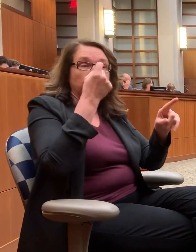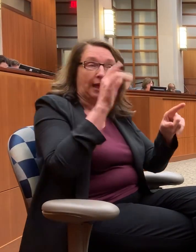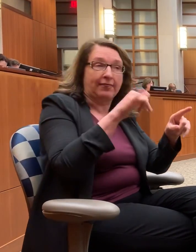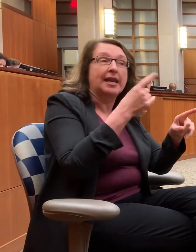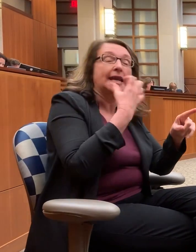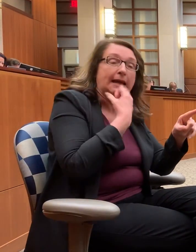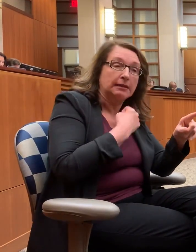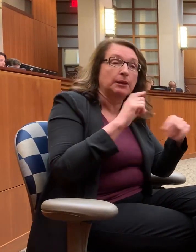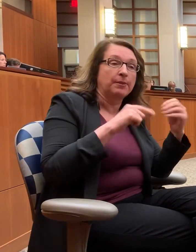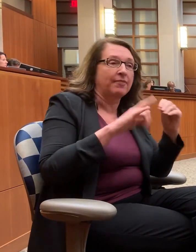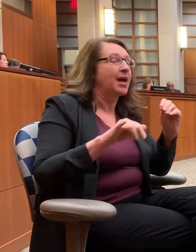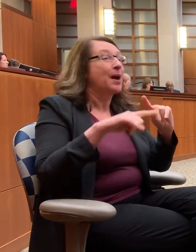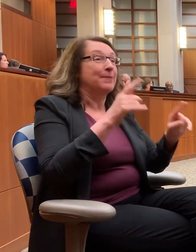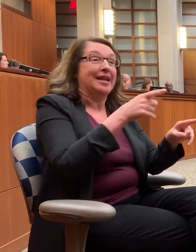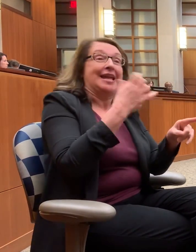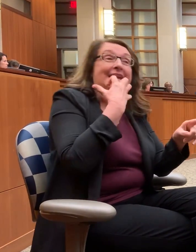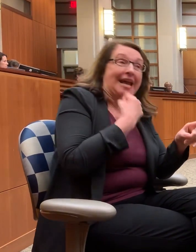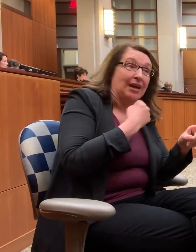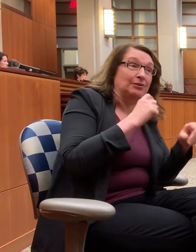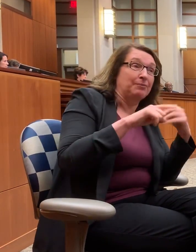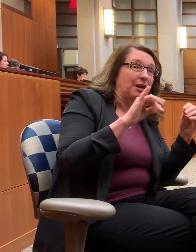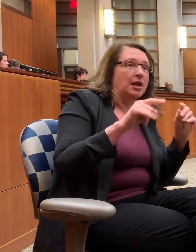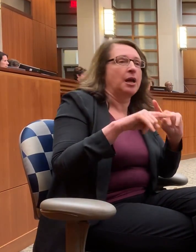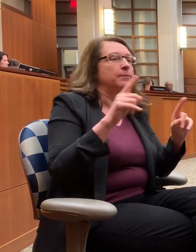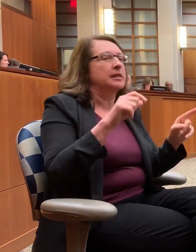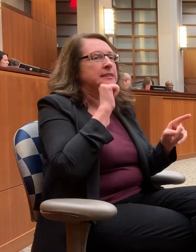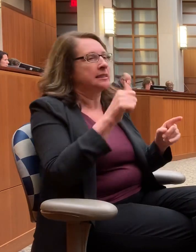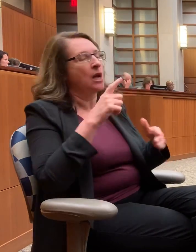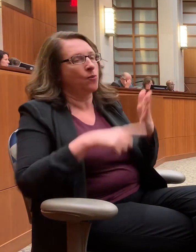cares. But caring is not